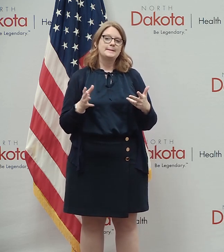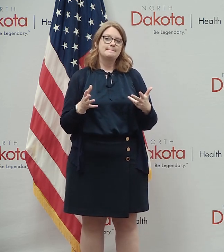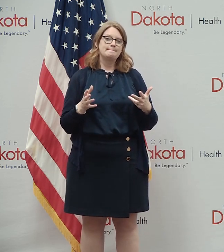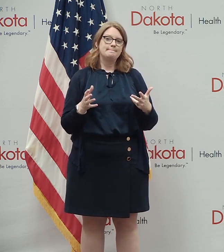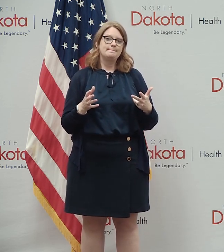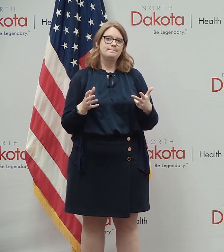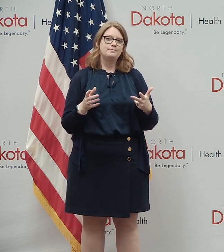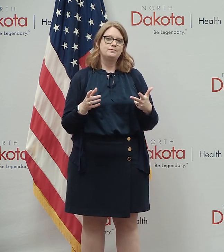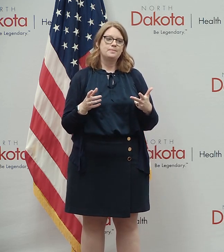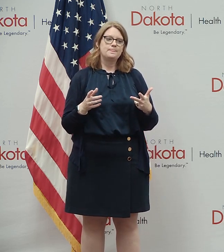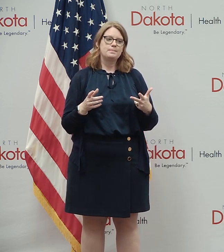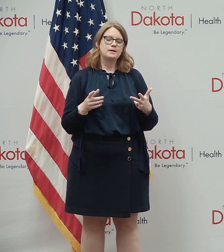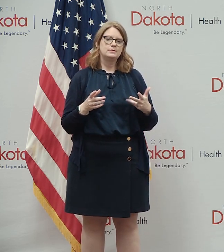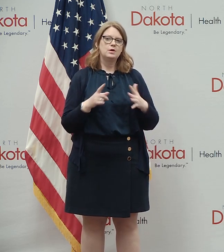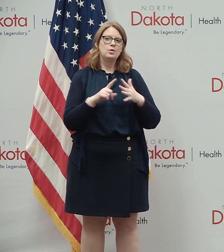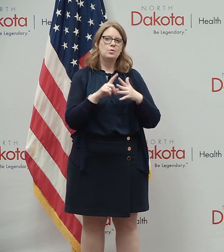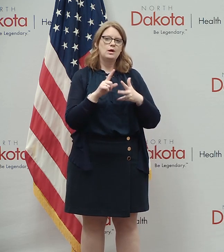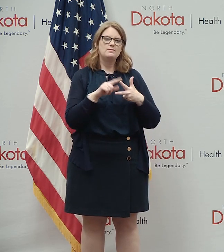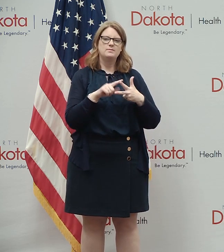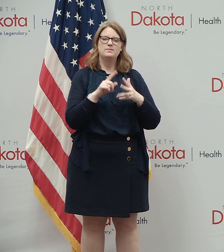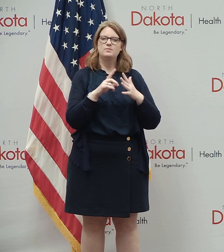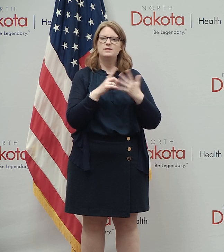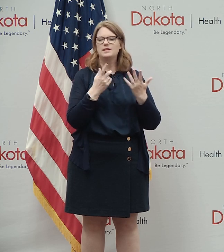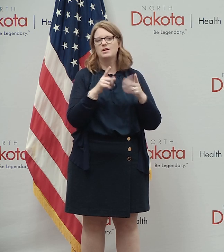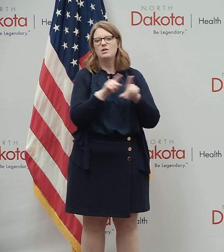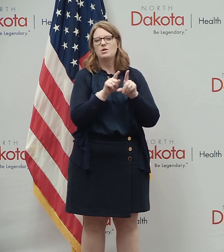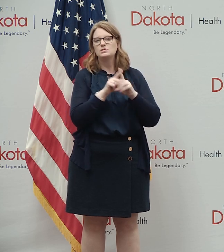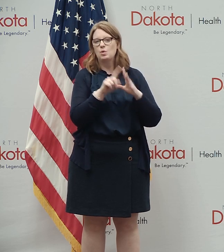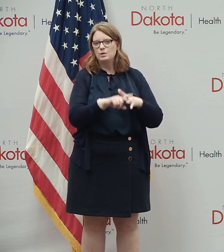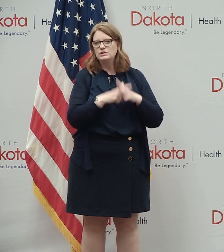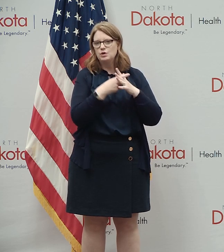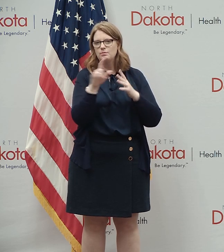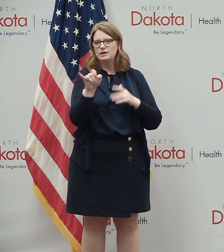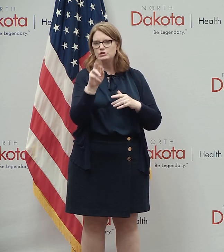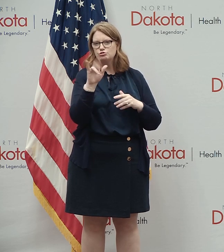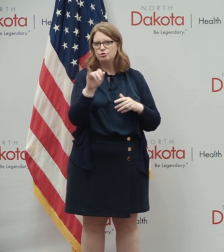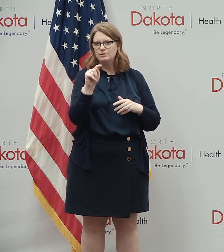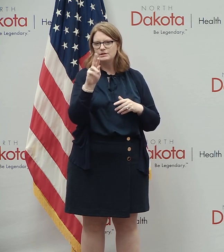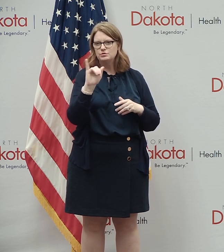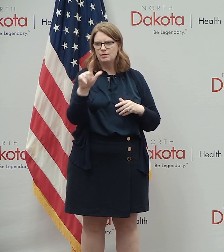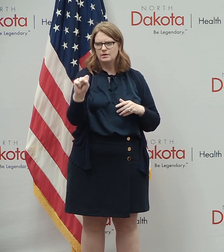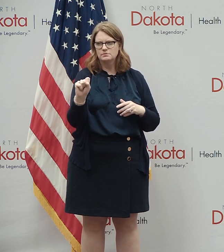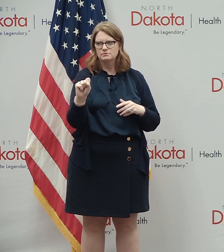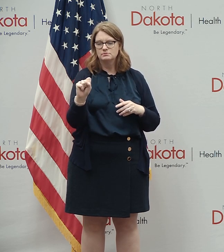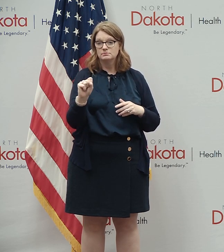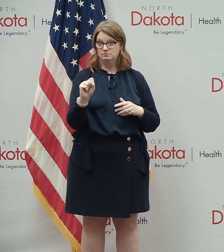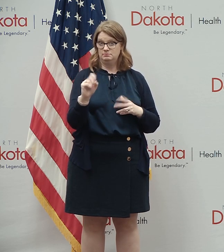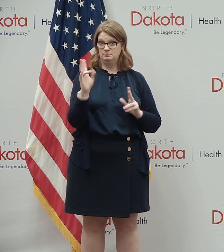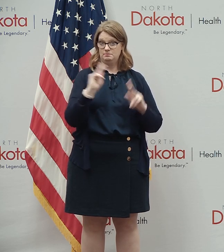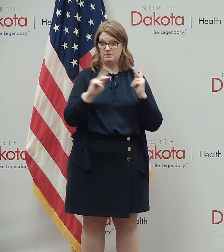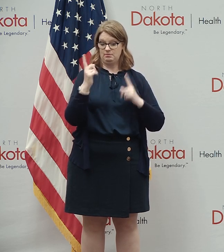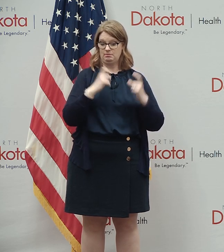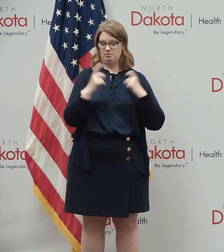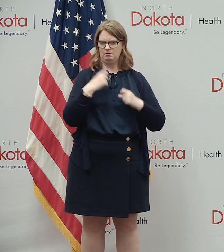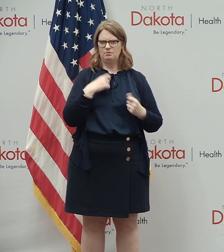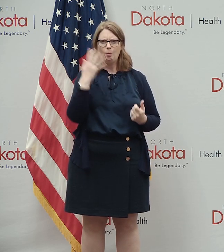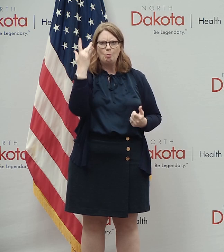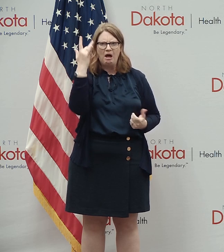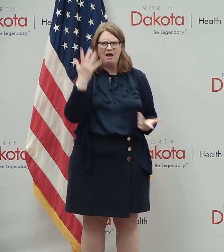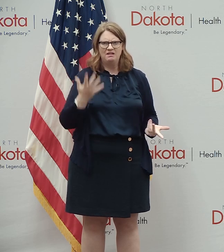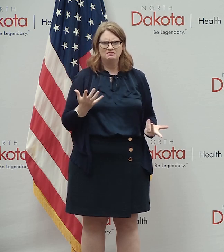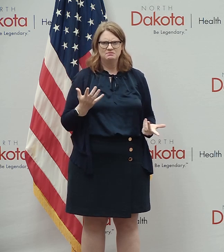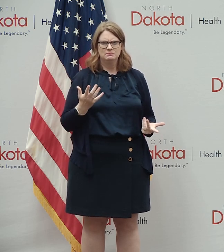regard to resuming jury trials. And we've received questions on why are we resuming jury trials, because it